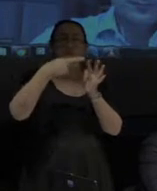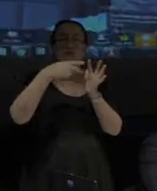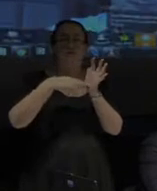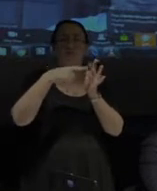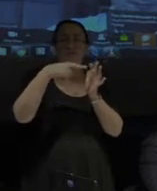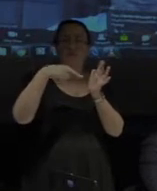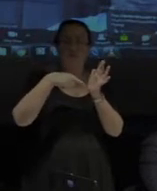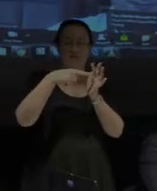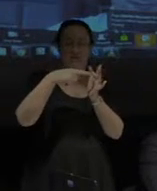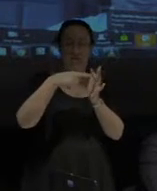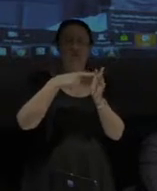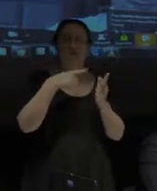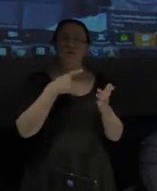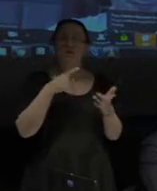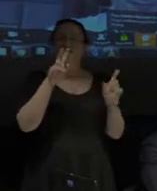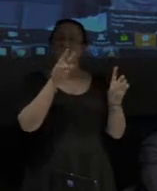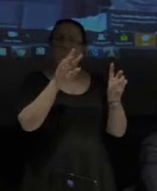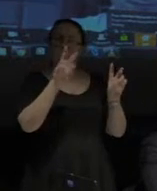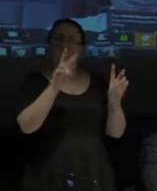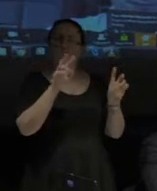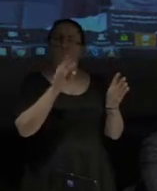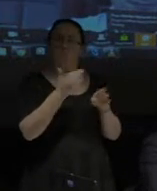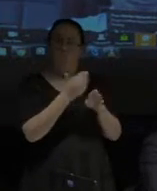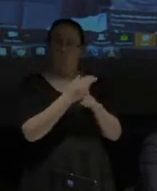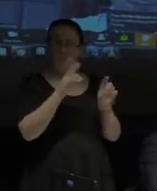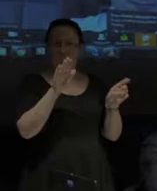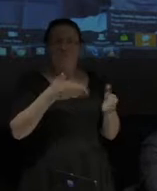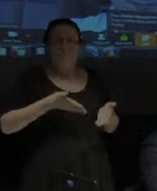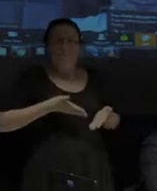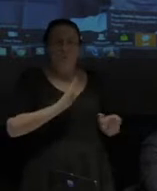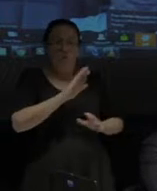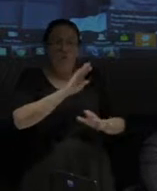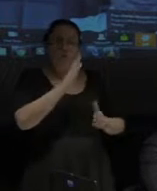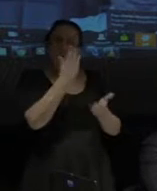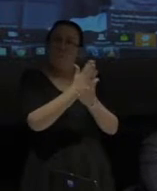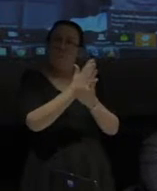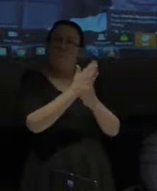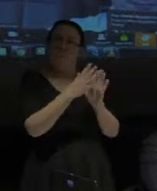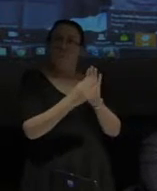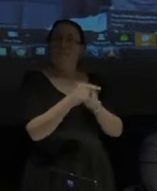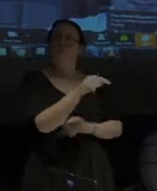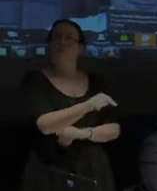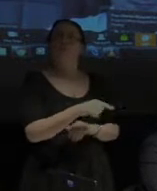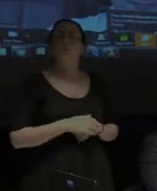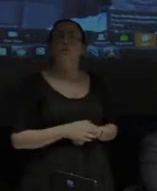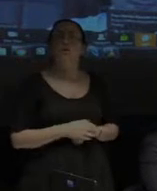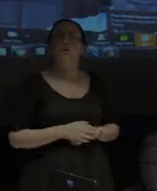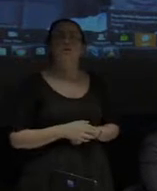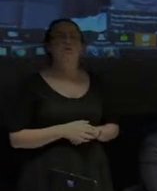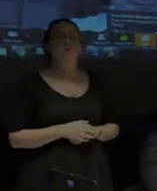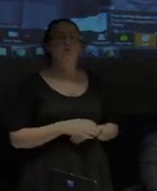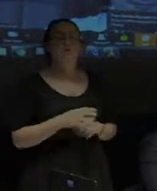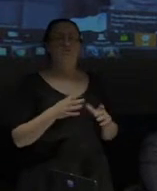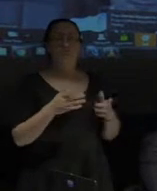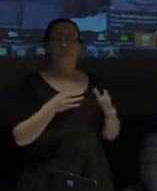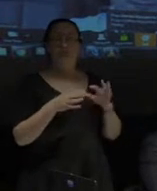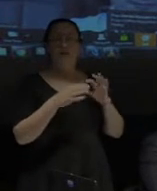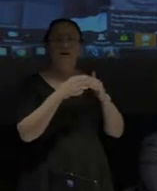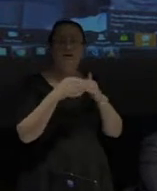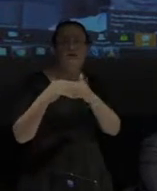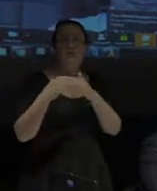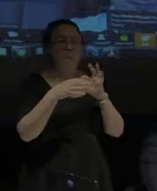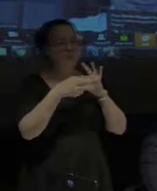motto, Born to be You. He coaches executives, individuals and couples in relation to leadership, relationships and